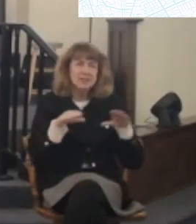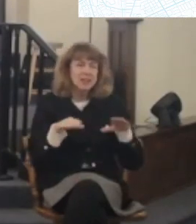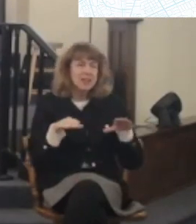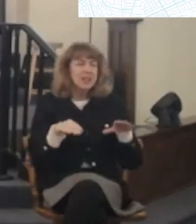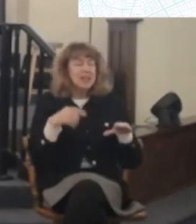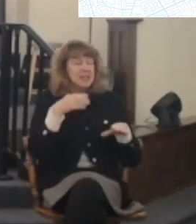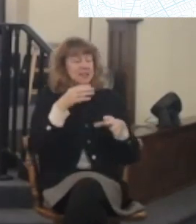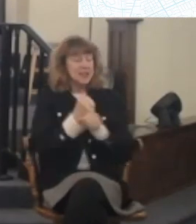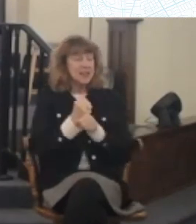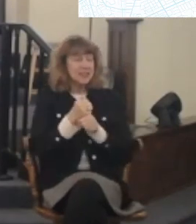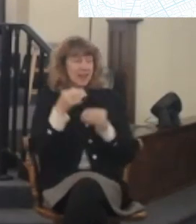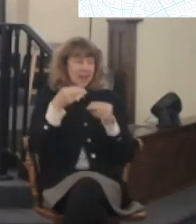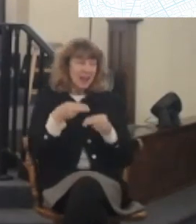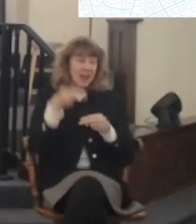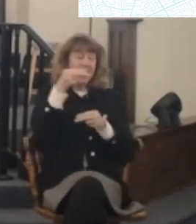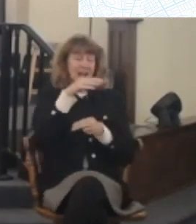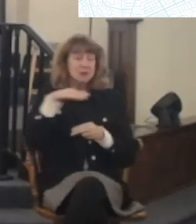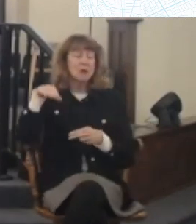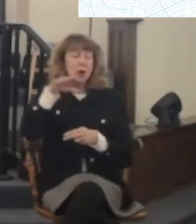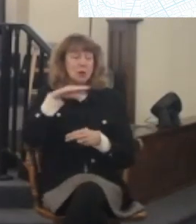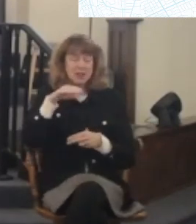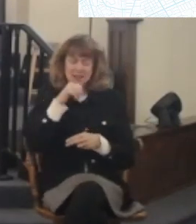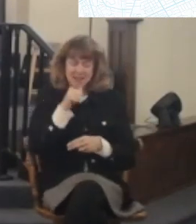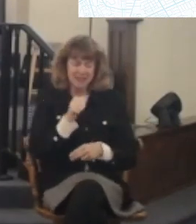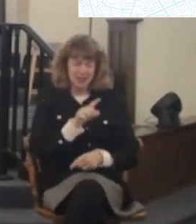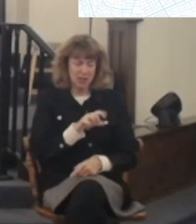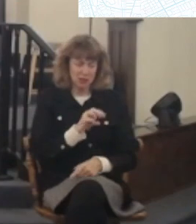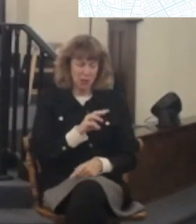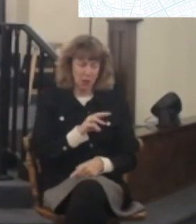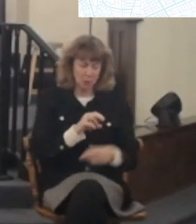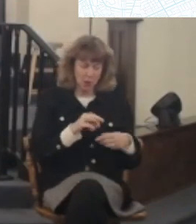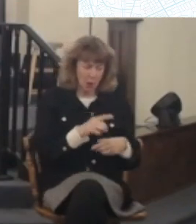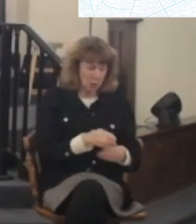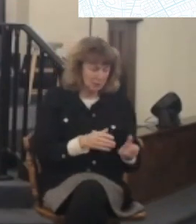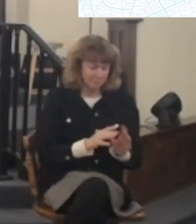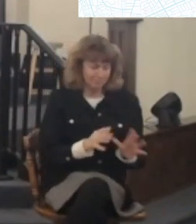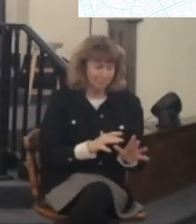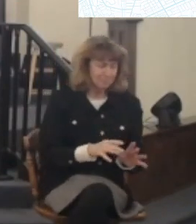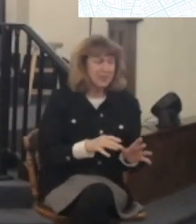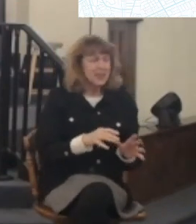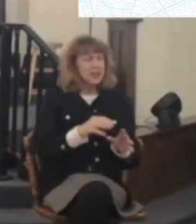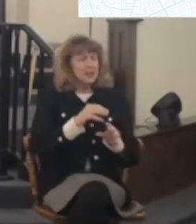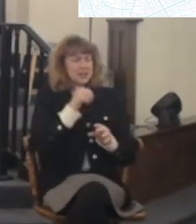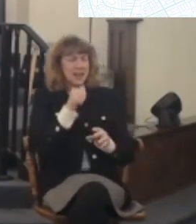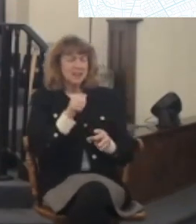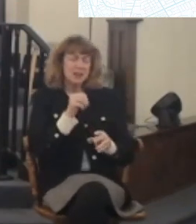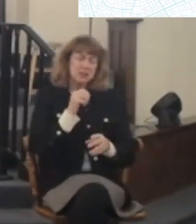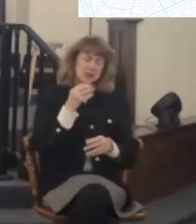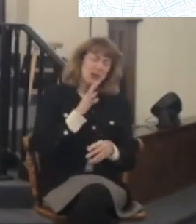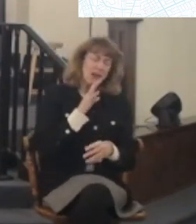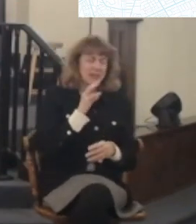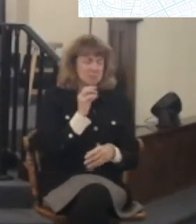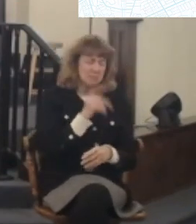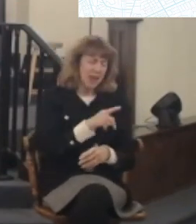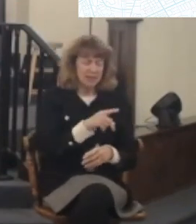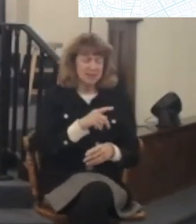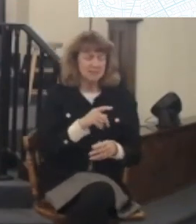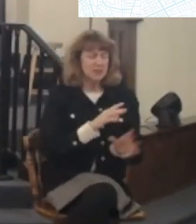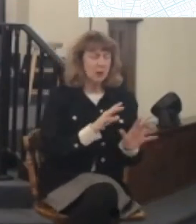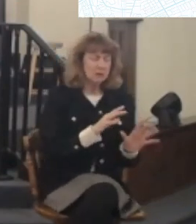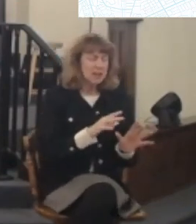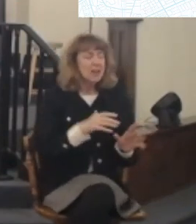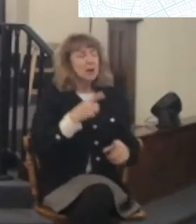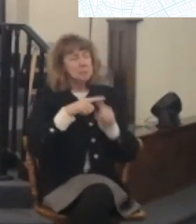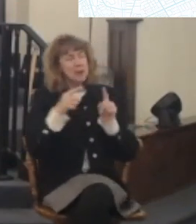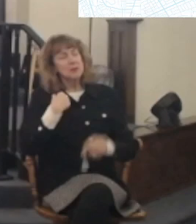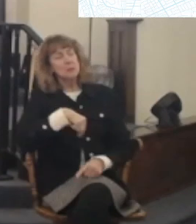high road when others want us to take the low road. No name calling, no back talking, just us out there